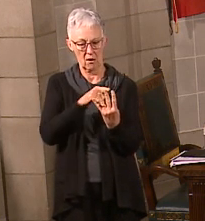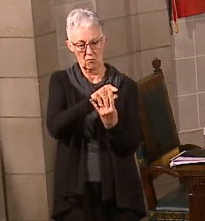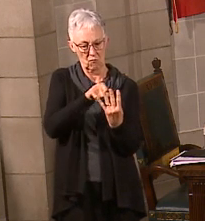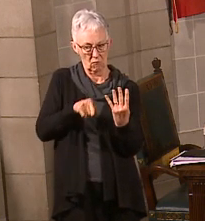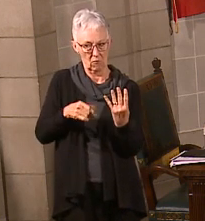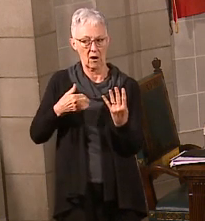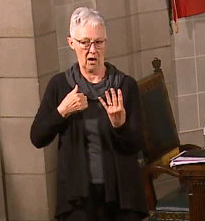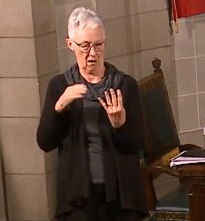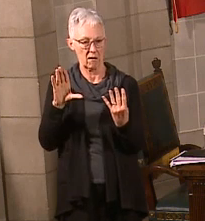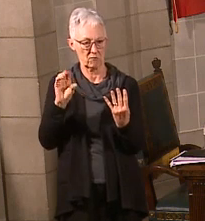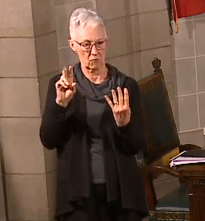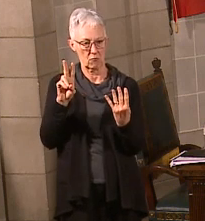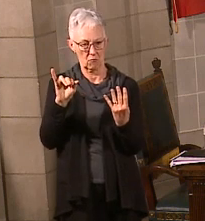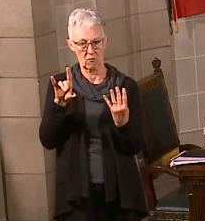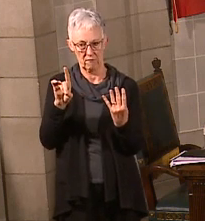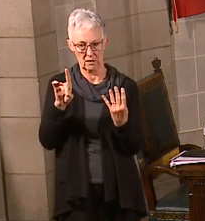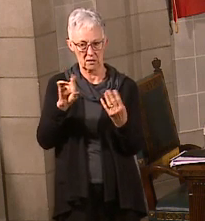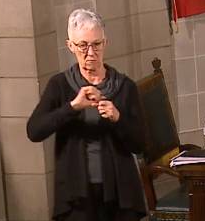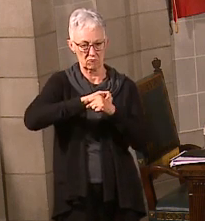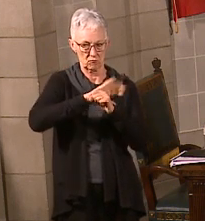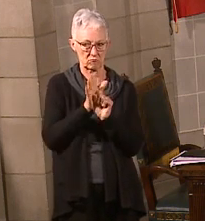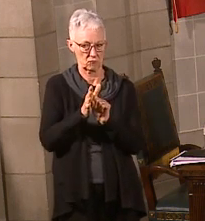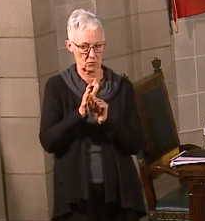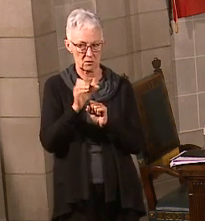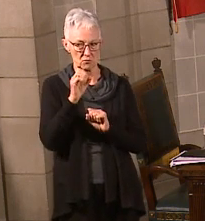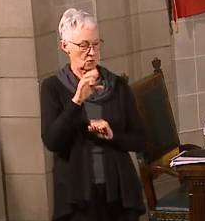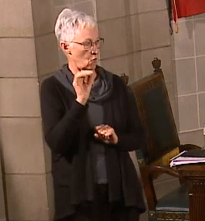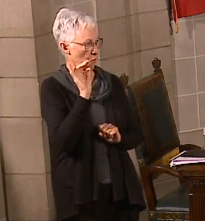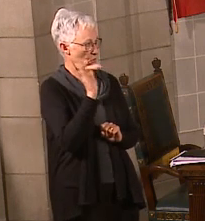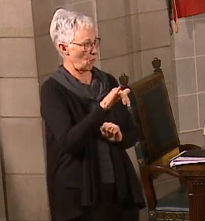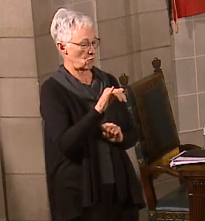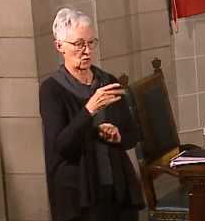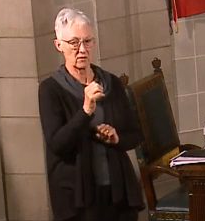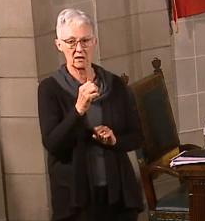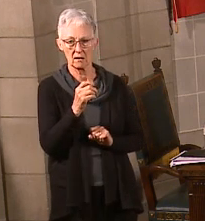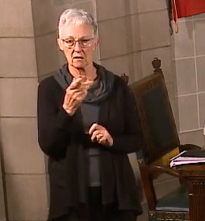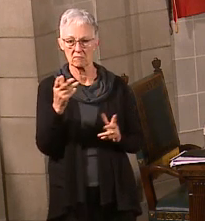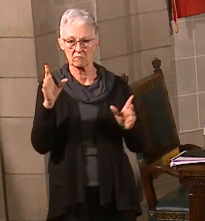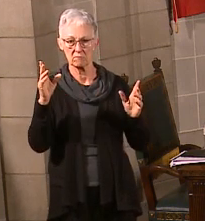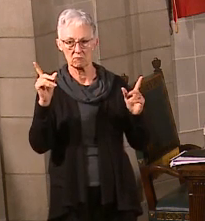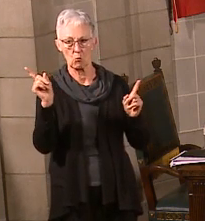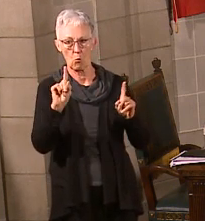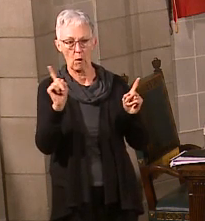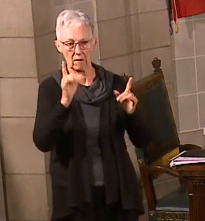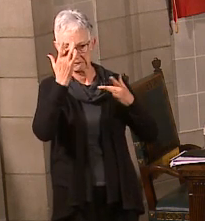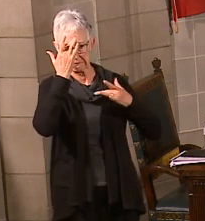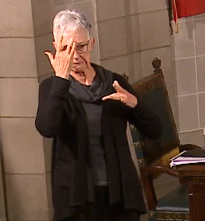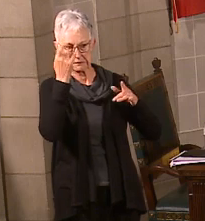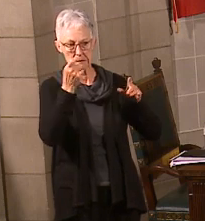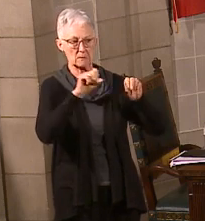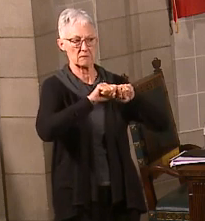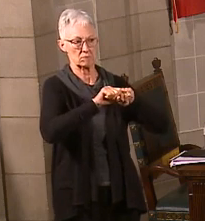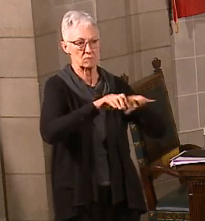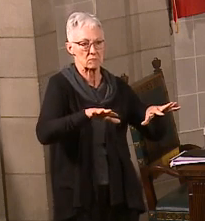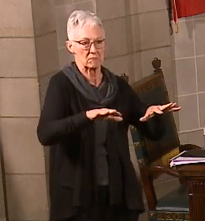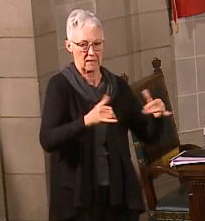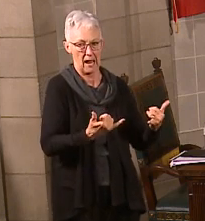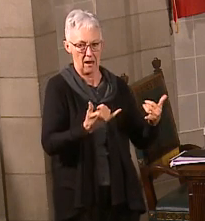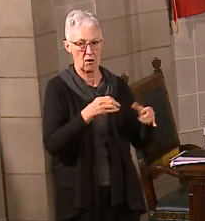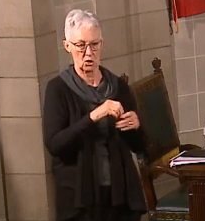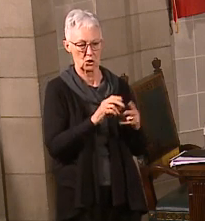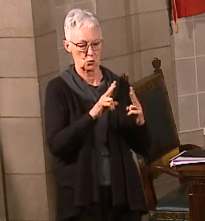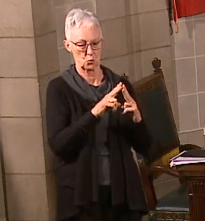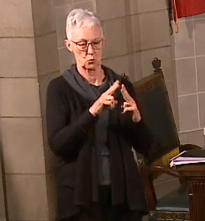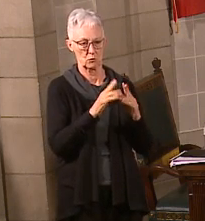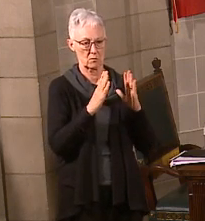on a ventilator. So those are the hot spots in the state right now. Everybody else seems to be very calm. So I appreciate